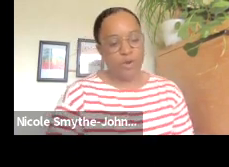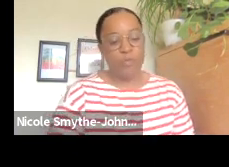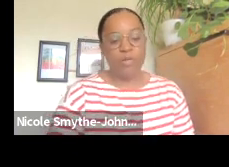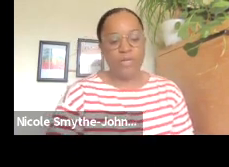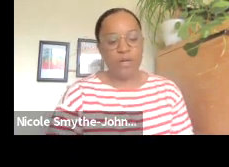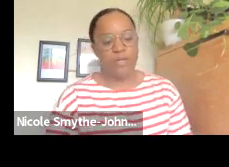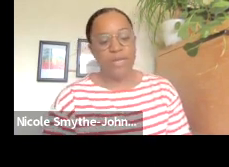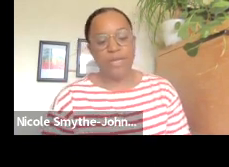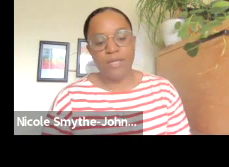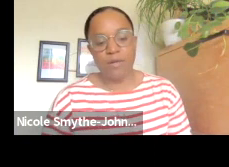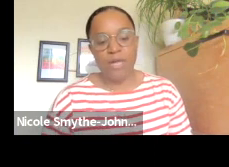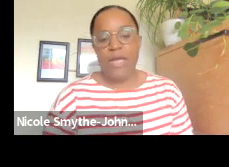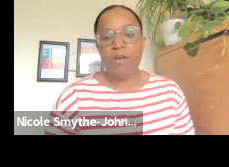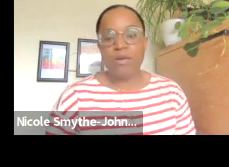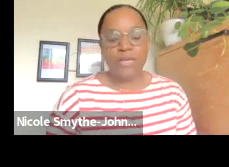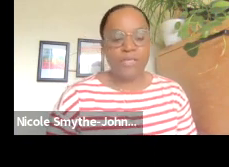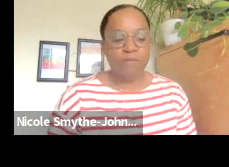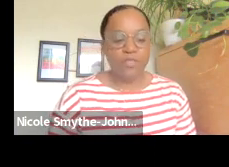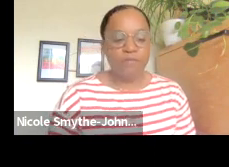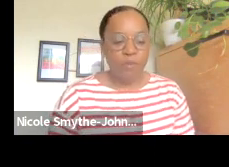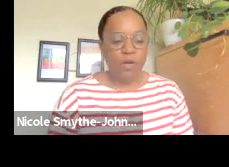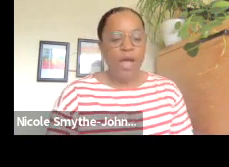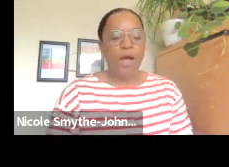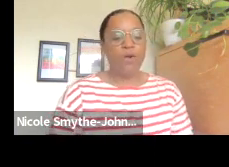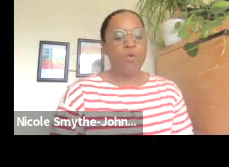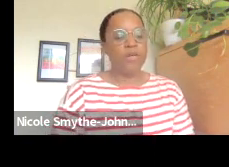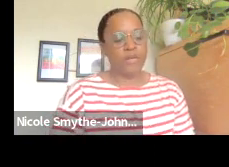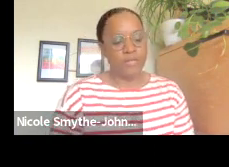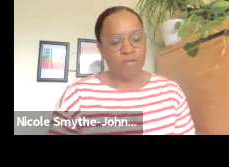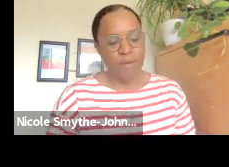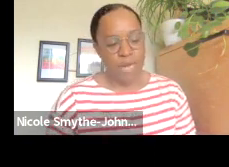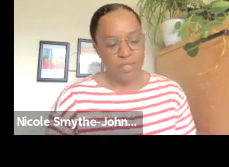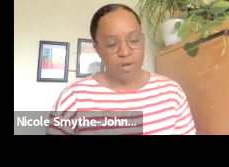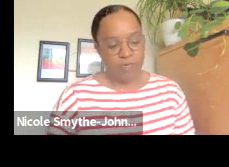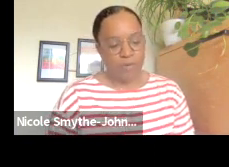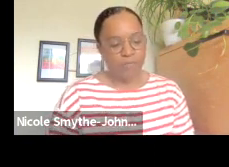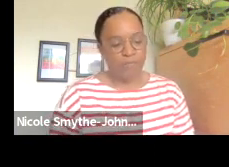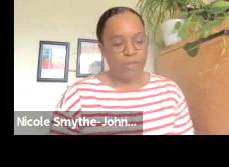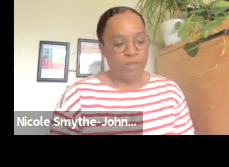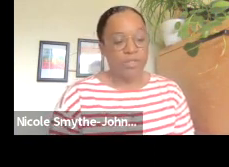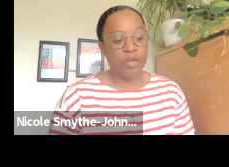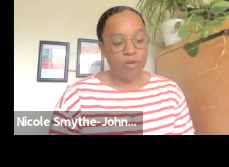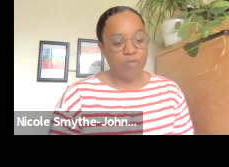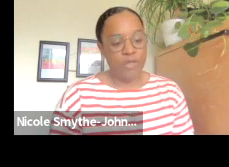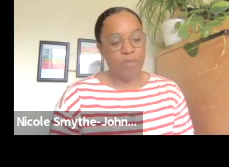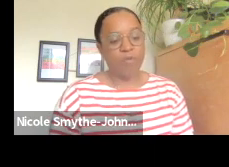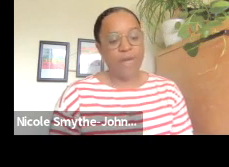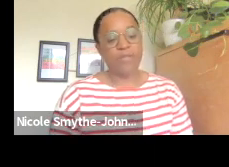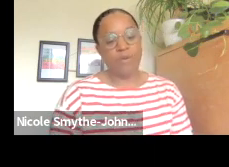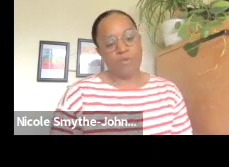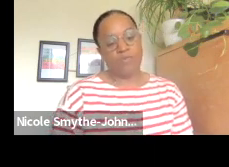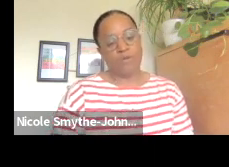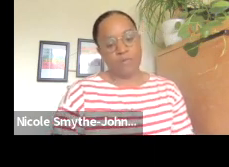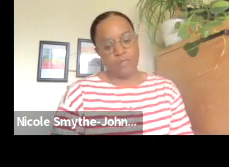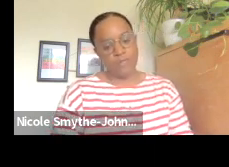victories were reported on in the Daily Cleaner in August 1944, are coordinates of that Black geography, the geography that provides